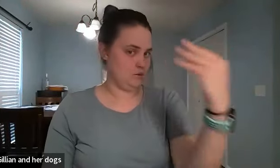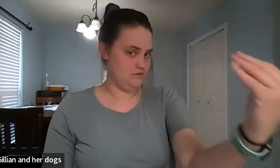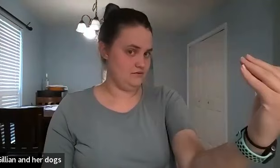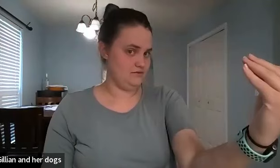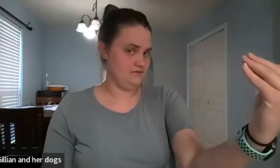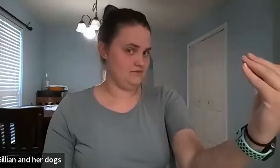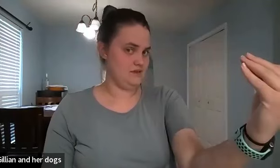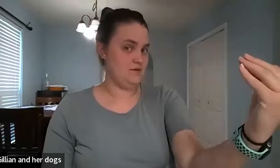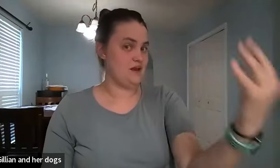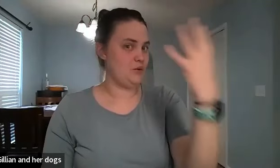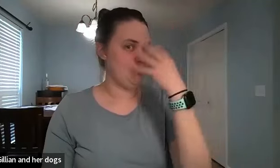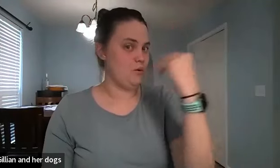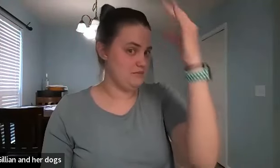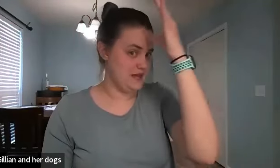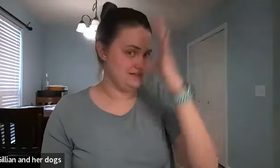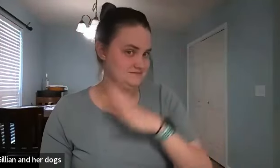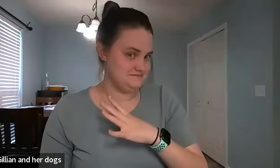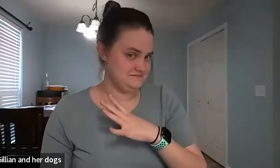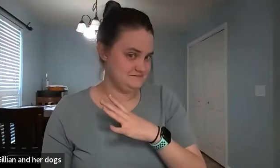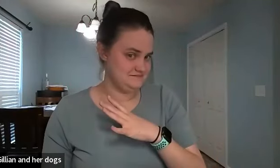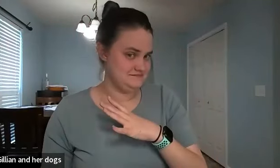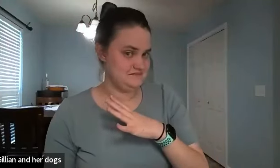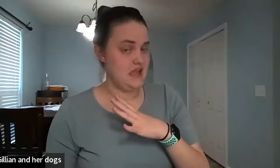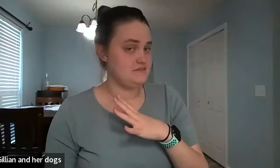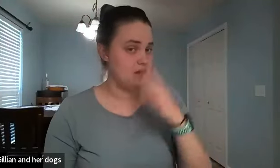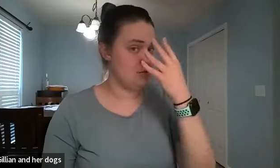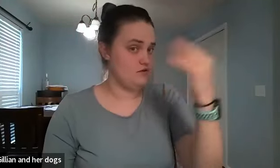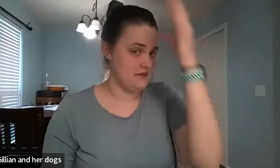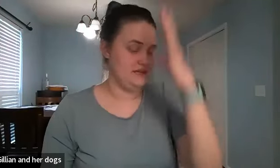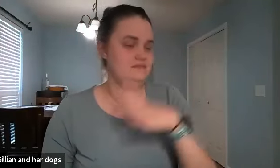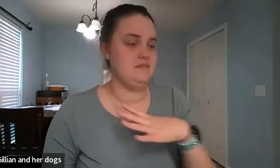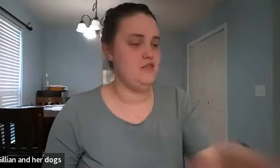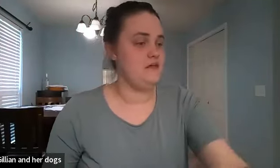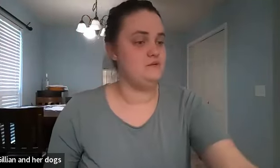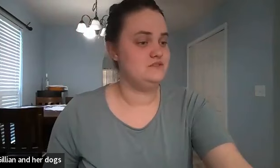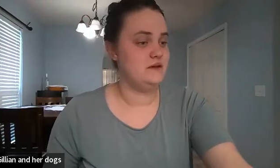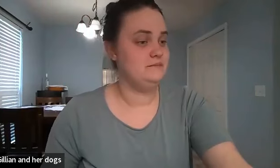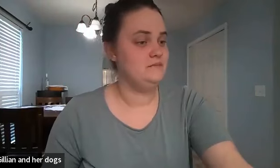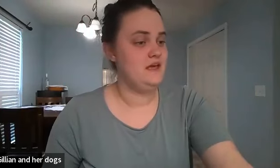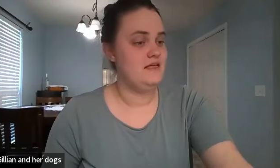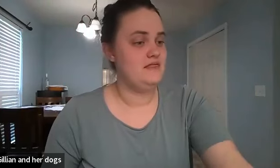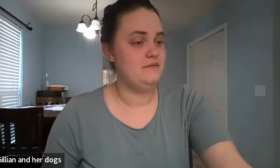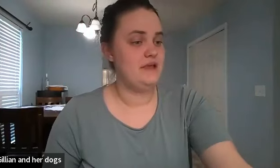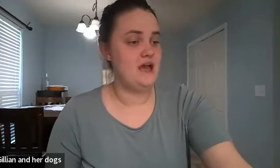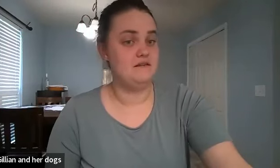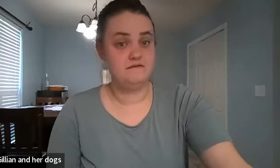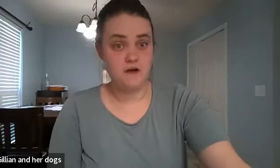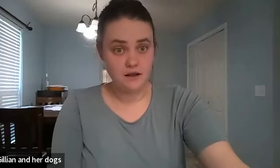Wolf. And then we had our wolf man. Have to add our wolf man in. I thought that one was fun. Then we had